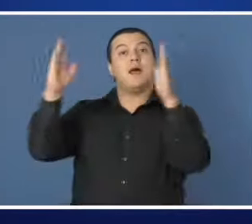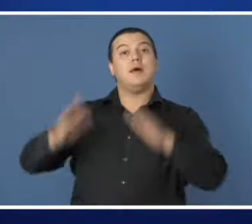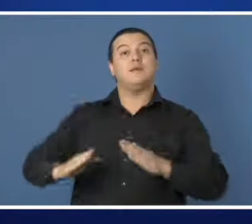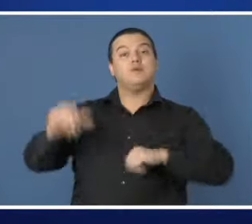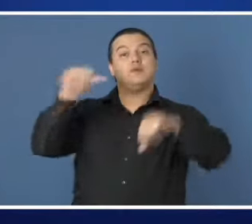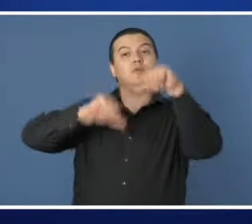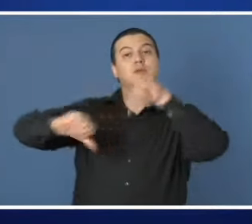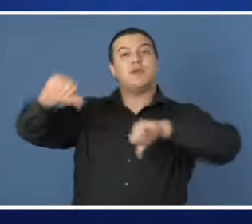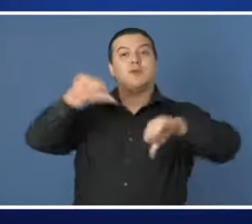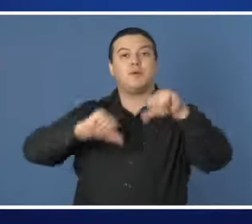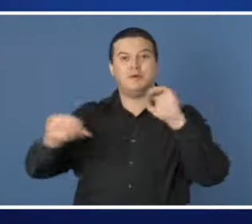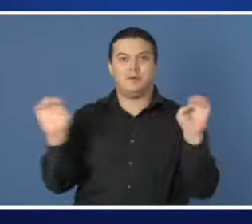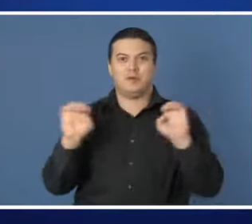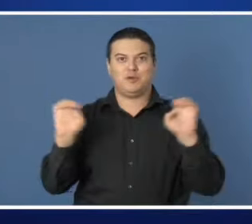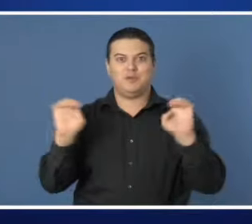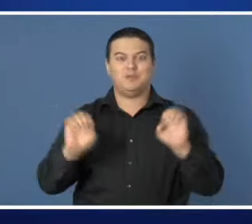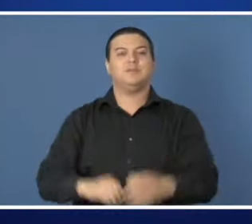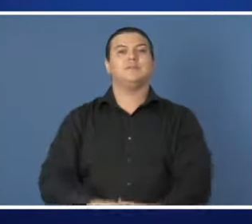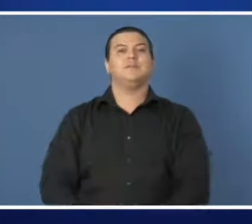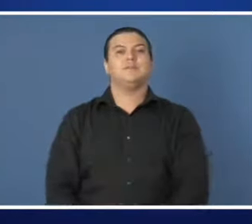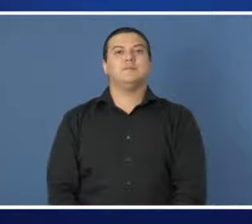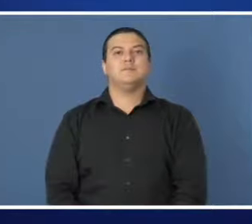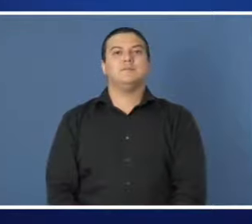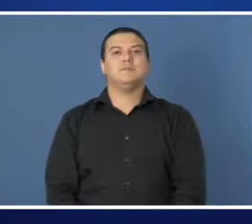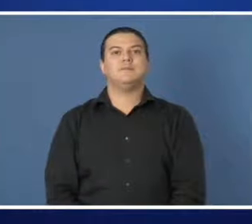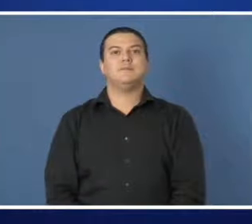Household chemical emergencies.